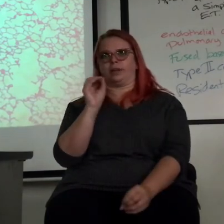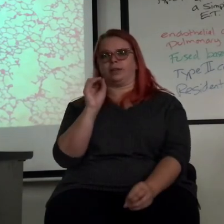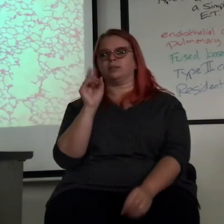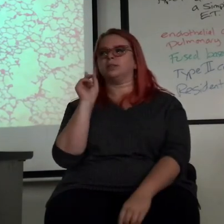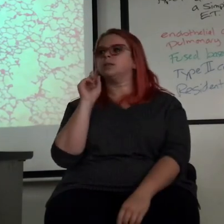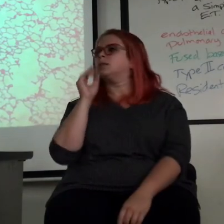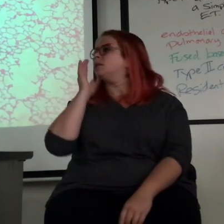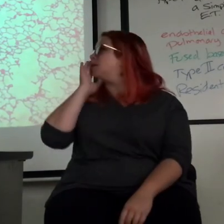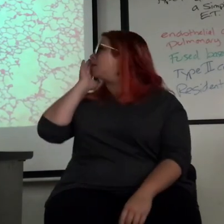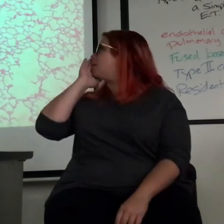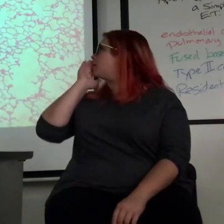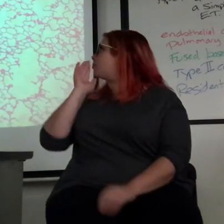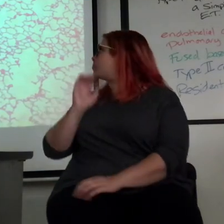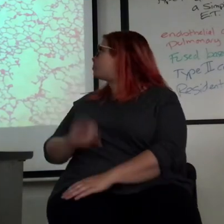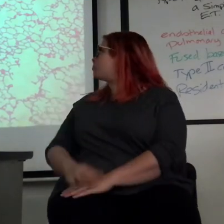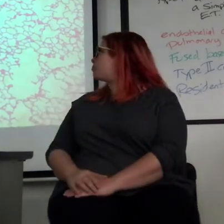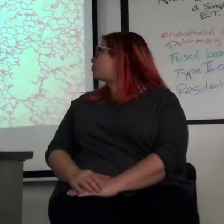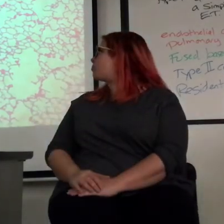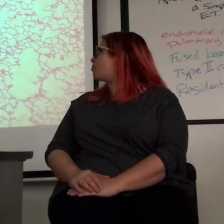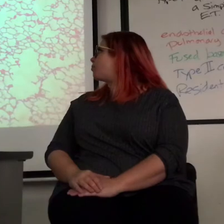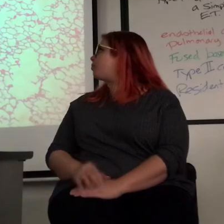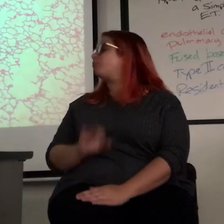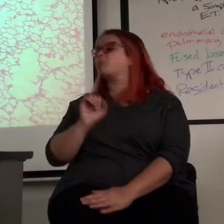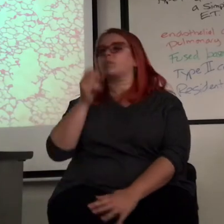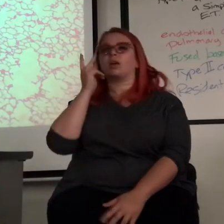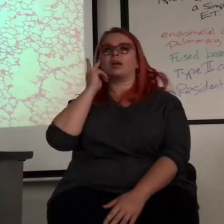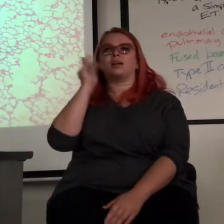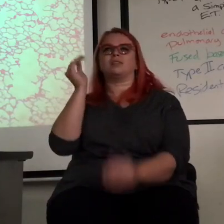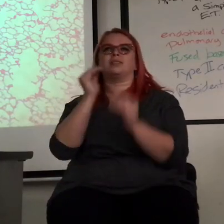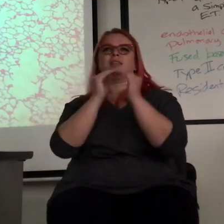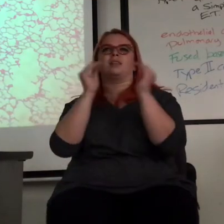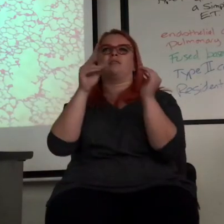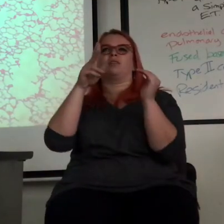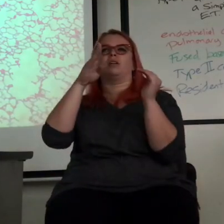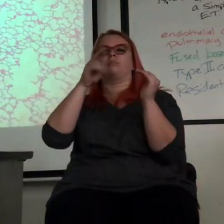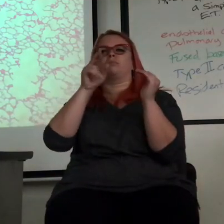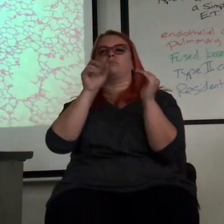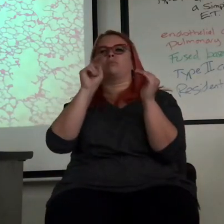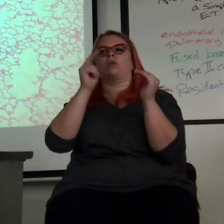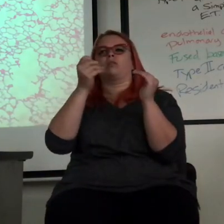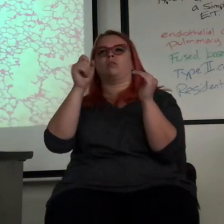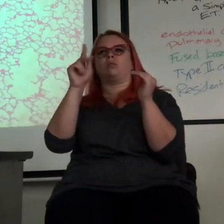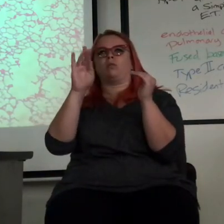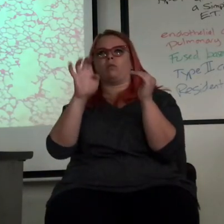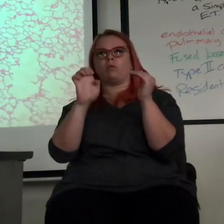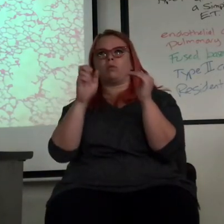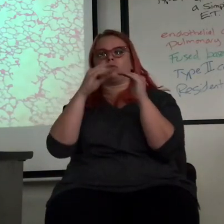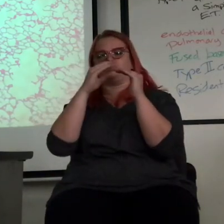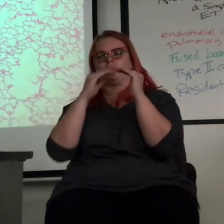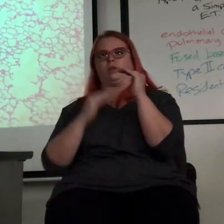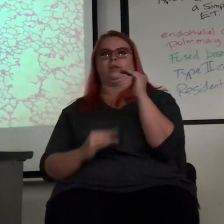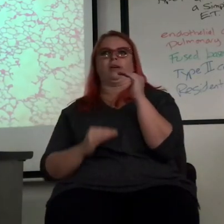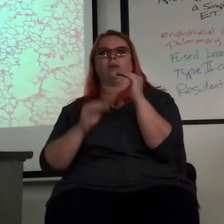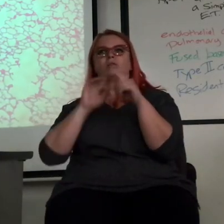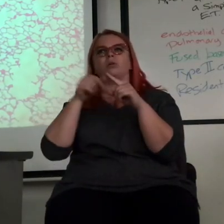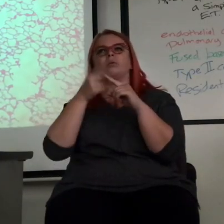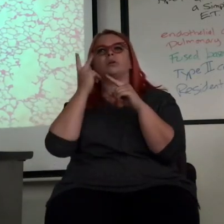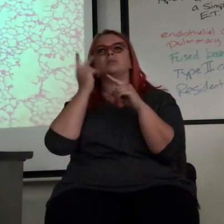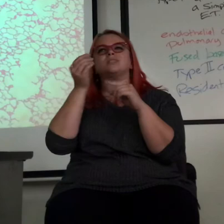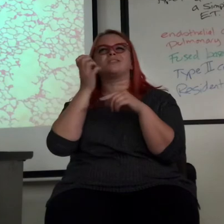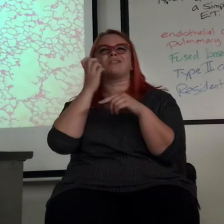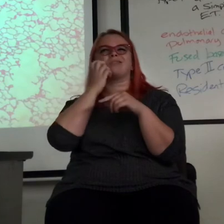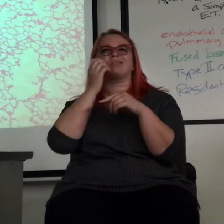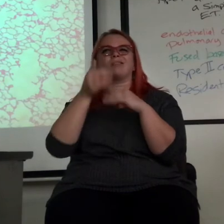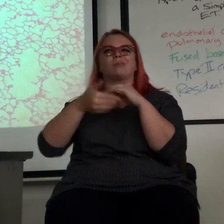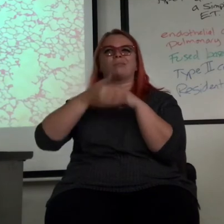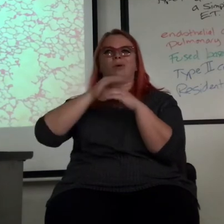You can see at the level of bronchial on down. So whenever you see a little thickened membrane there, that's going to